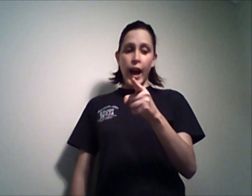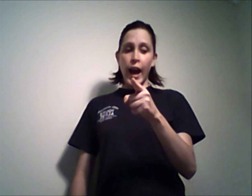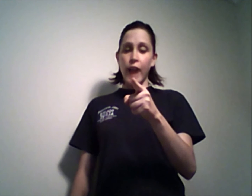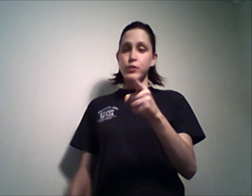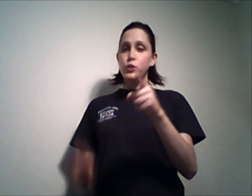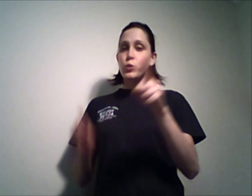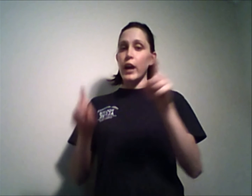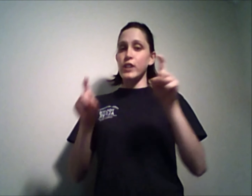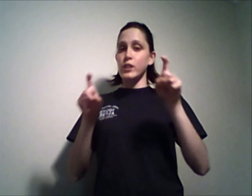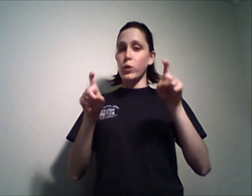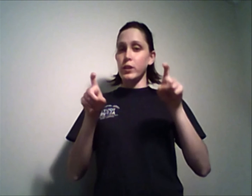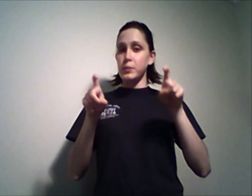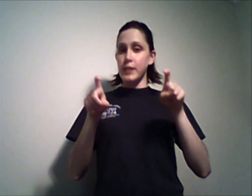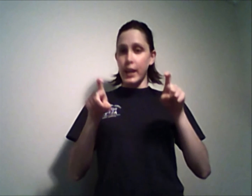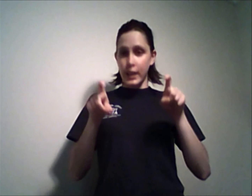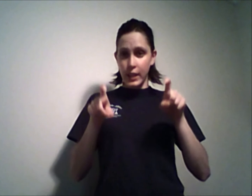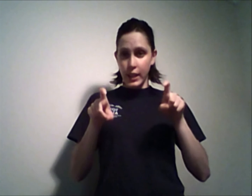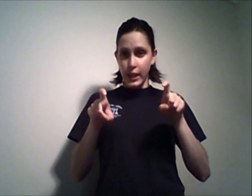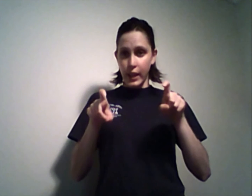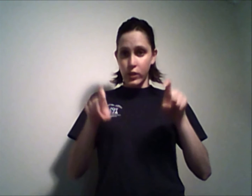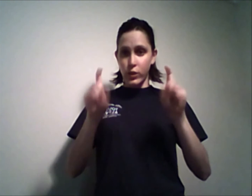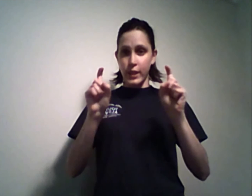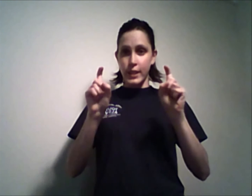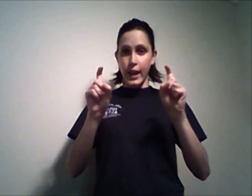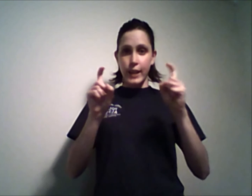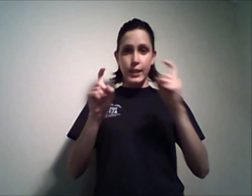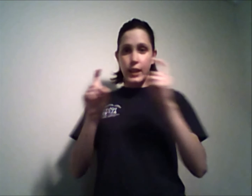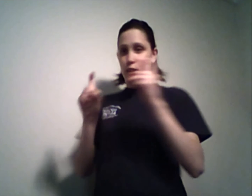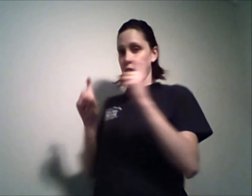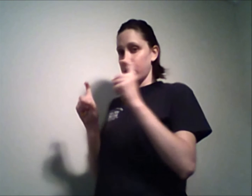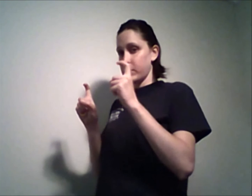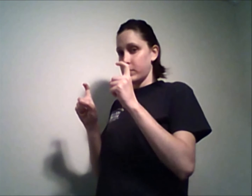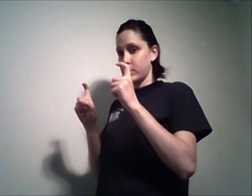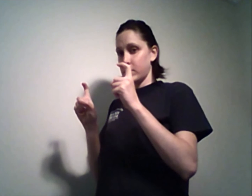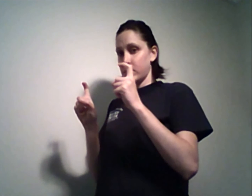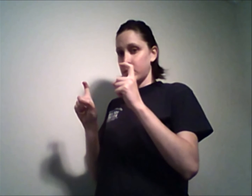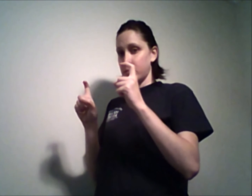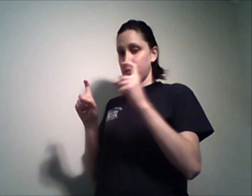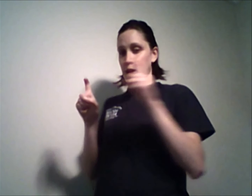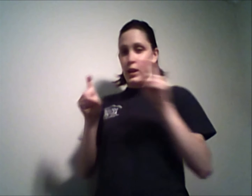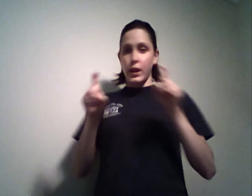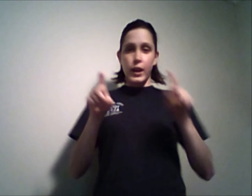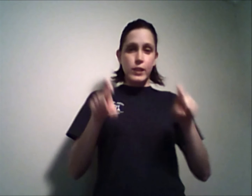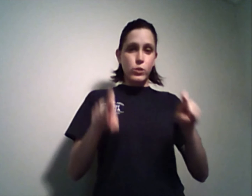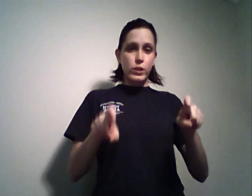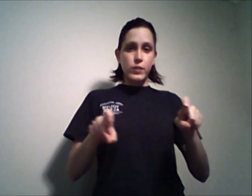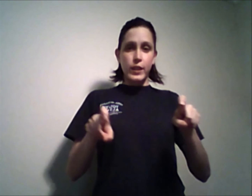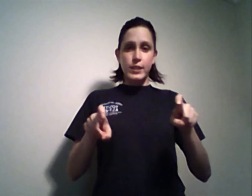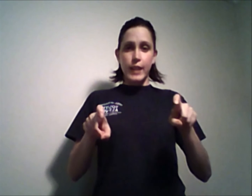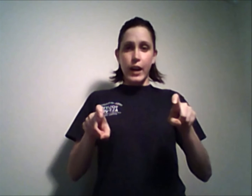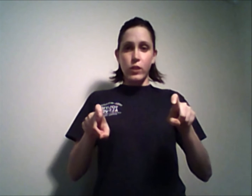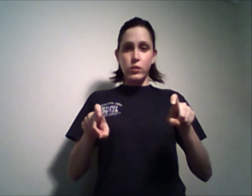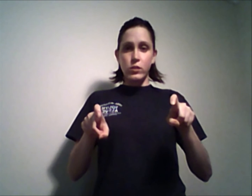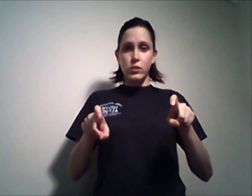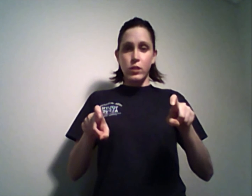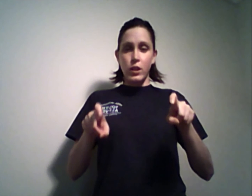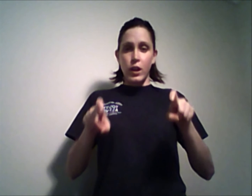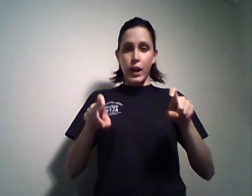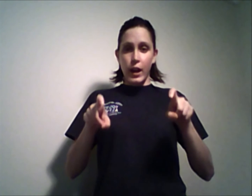have to, we're actually going to be signing need again, so that's the X hand shape. And it's going to face down and